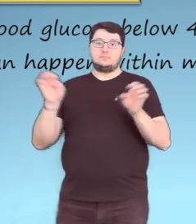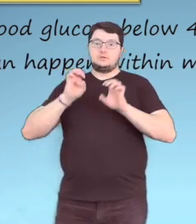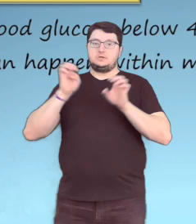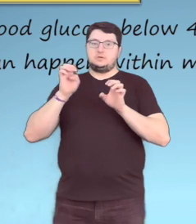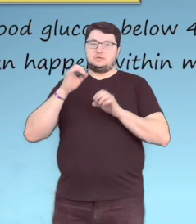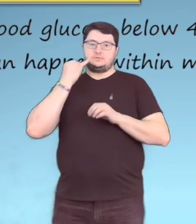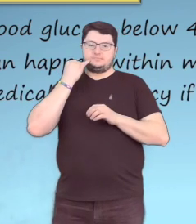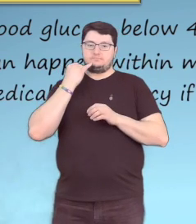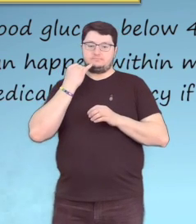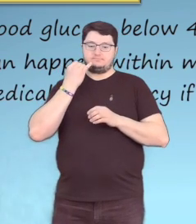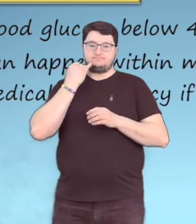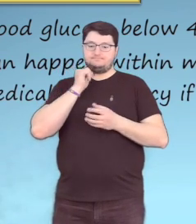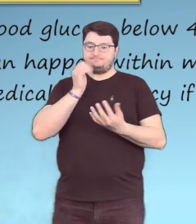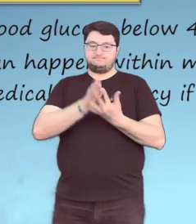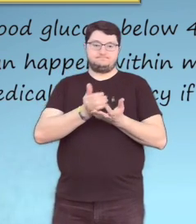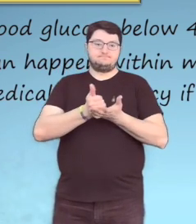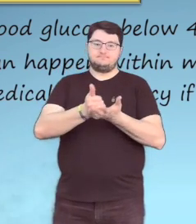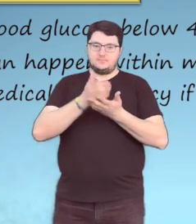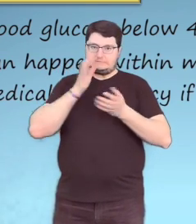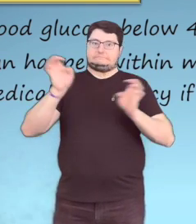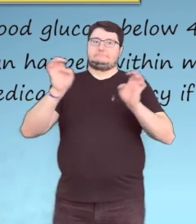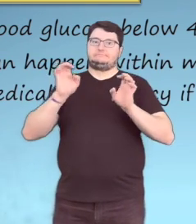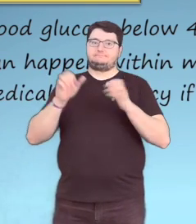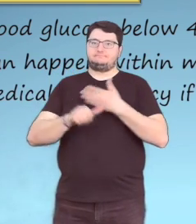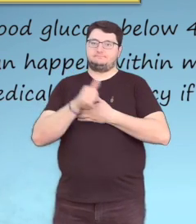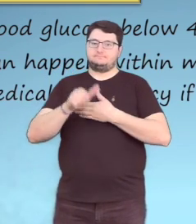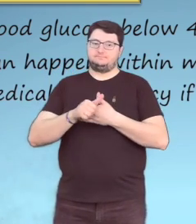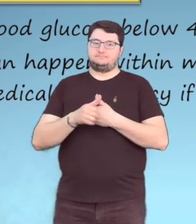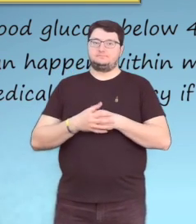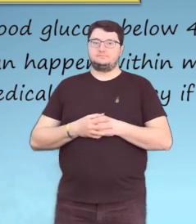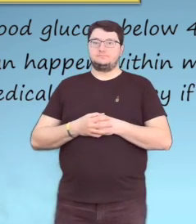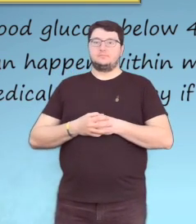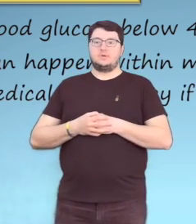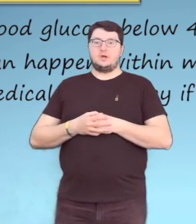It will become a medical emergency if it is not treated.